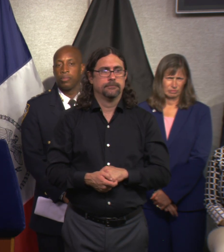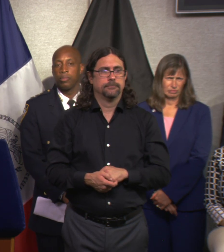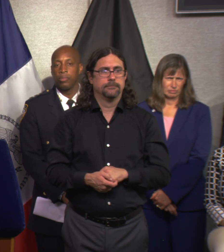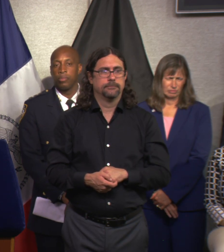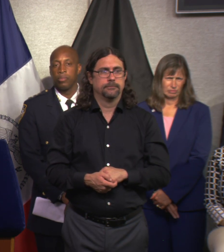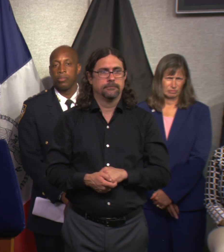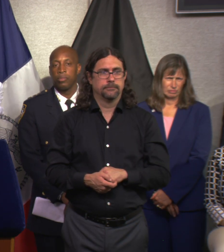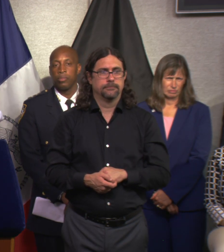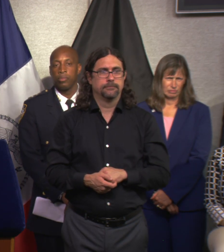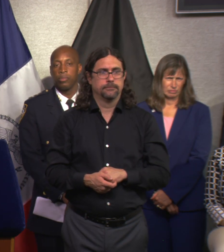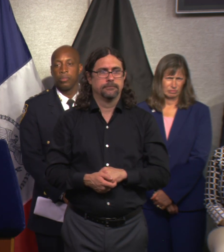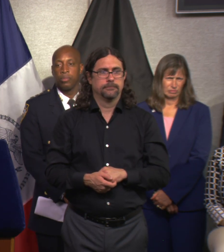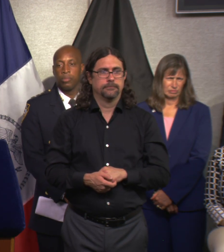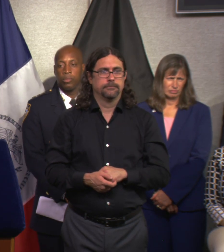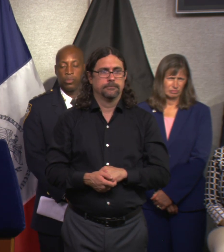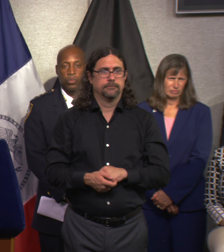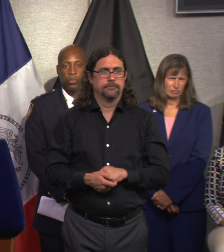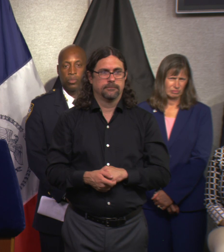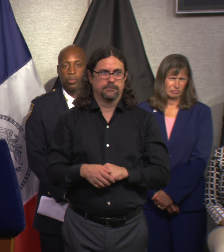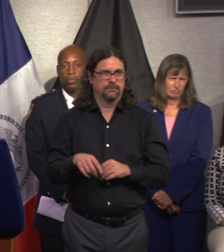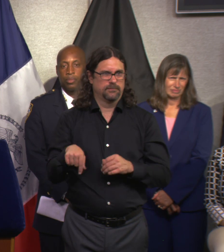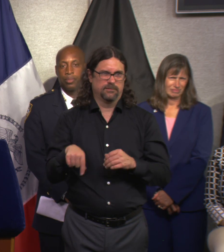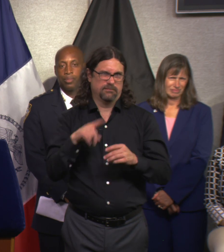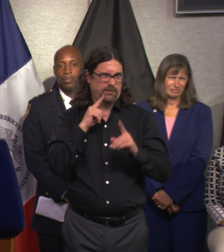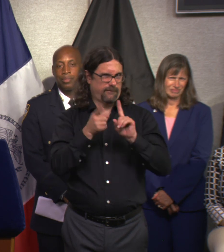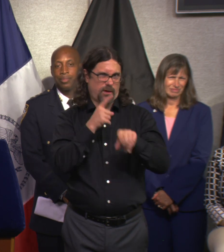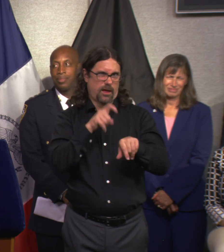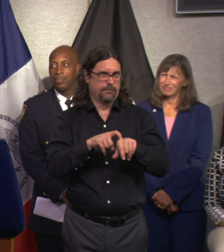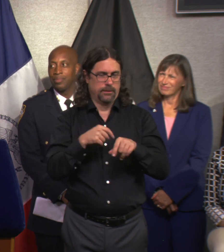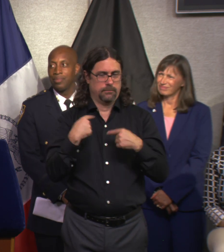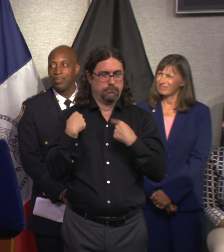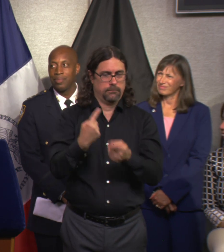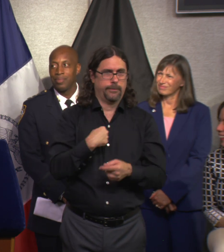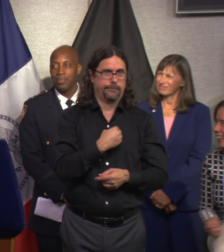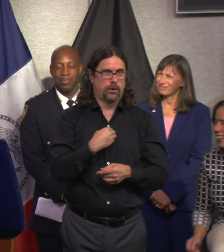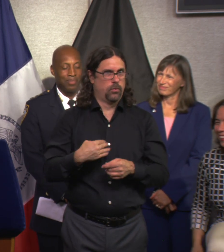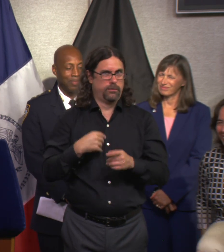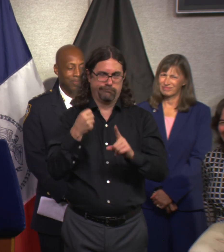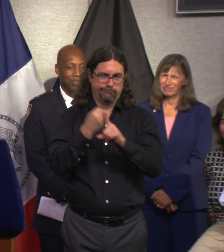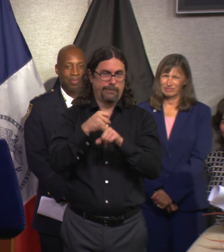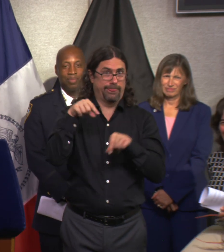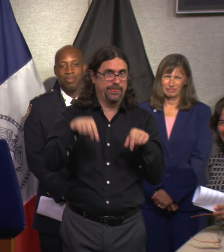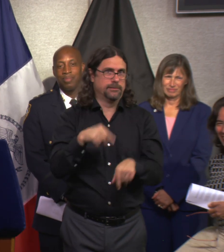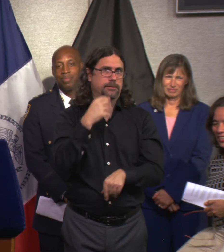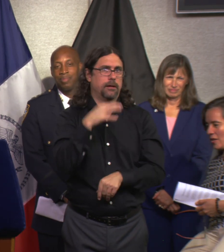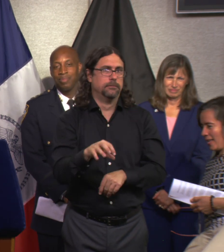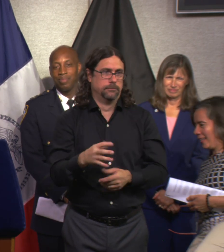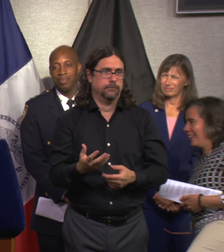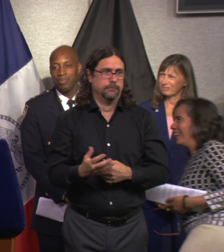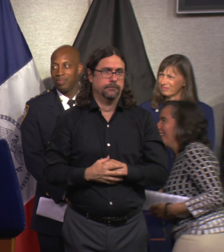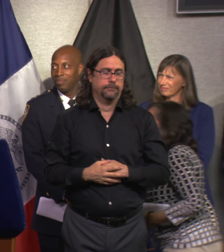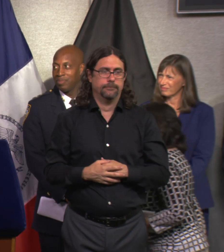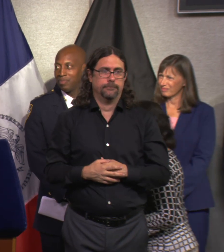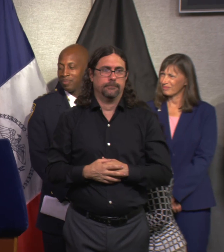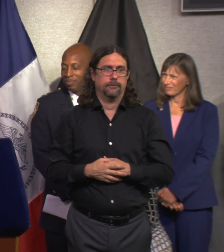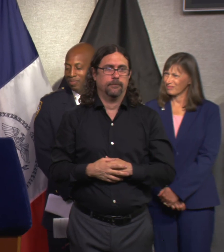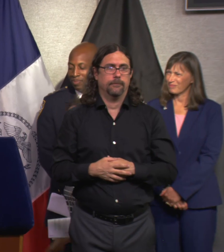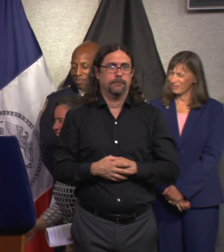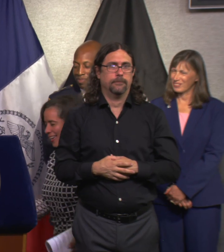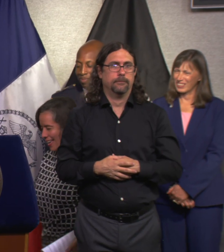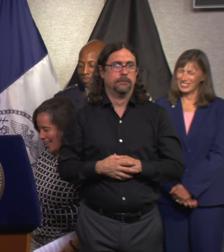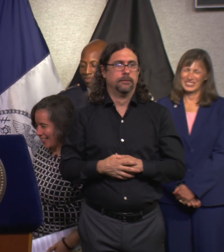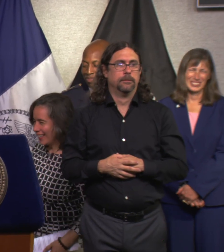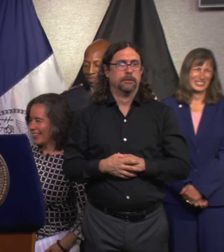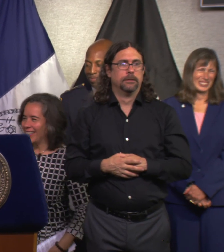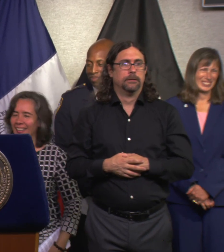Specific question, Dr. Barbeau, iced tea. I was gonna call that one too. Is a caffeinated. Did you mean decaf iced tea? Do you